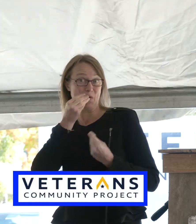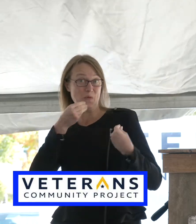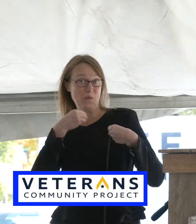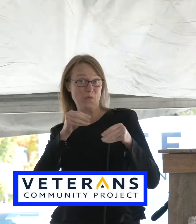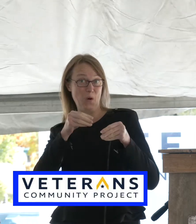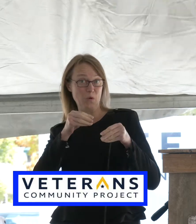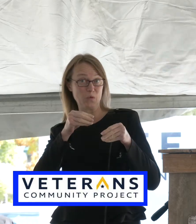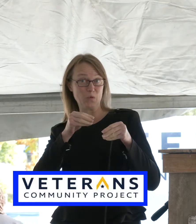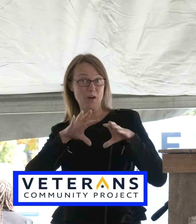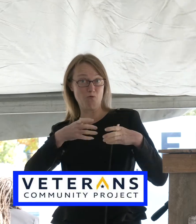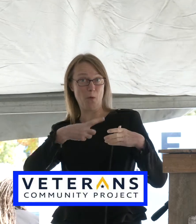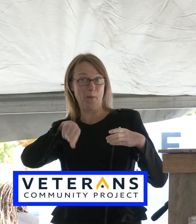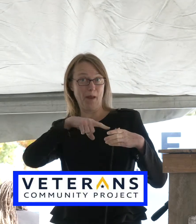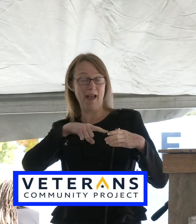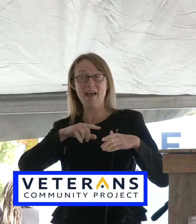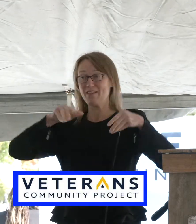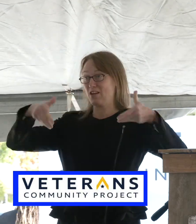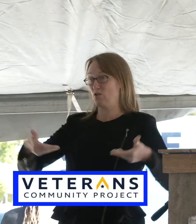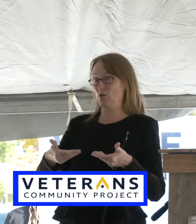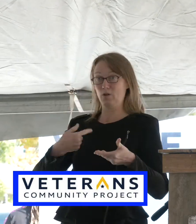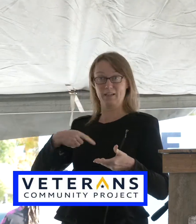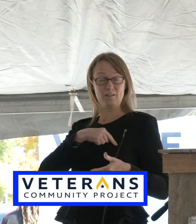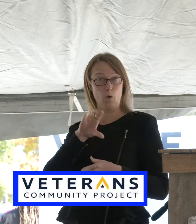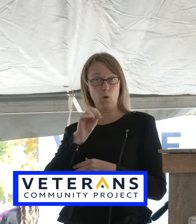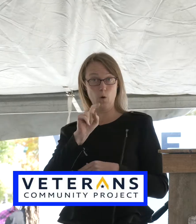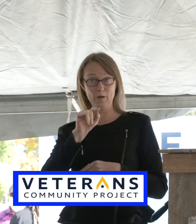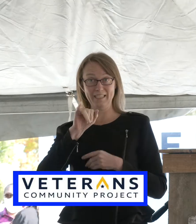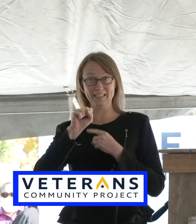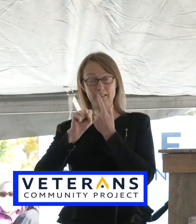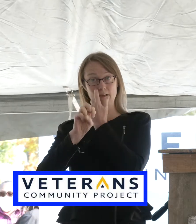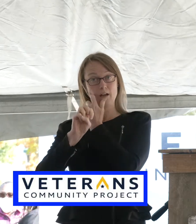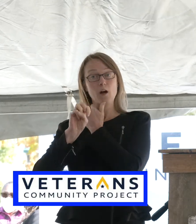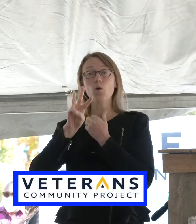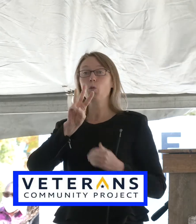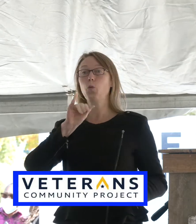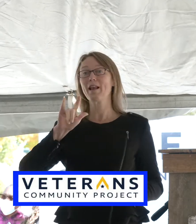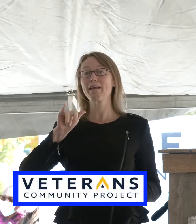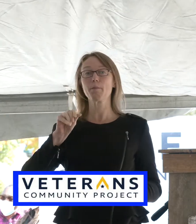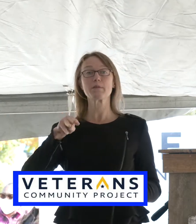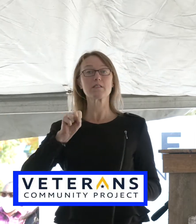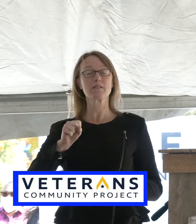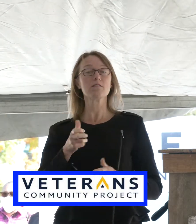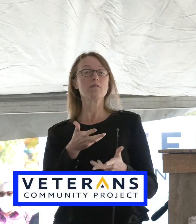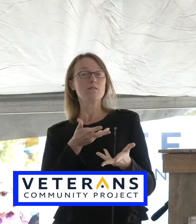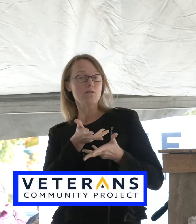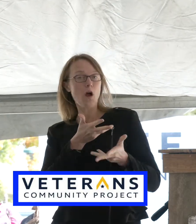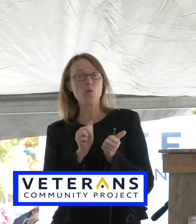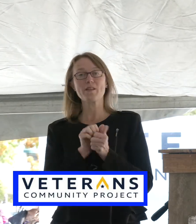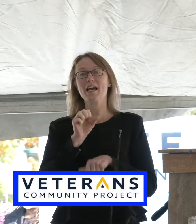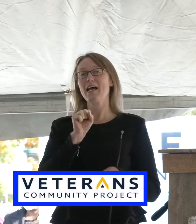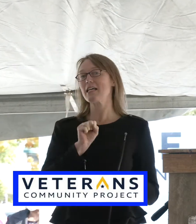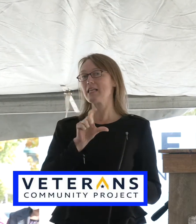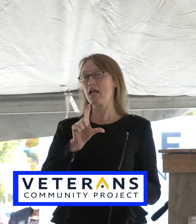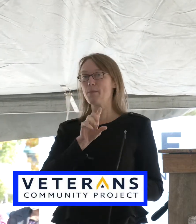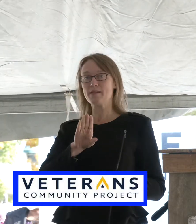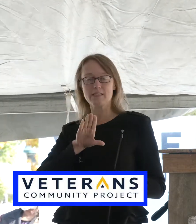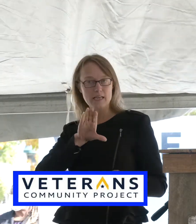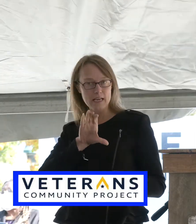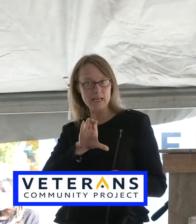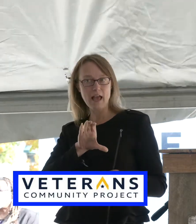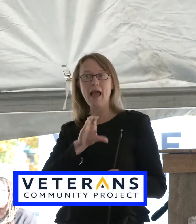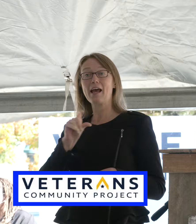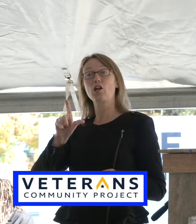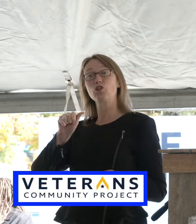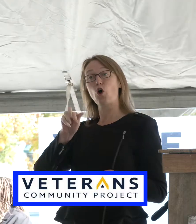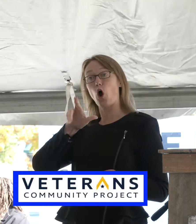enough to introduce us to Otis Williams and his team at the St. Louis Development Corp. We worked closely with both the SLDC and our friend Laura Costello